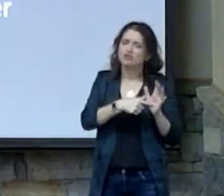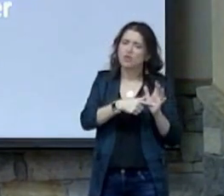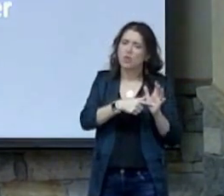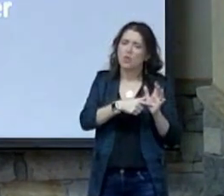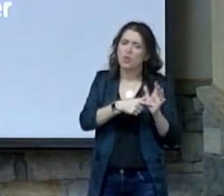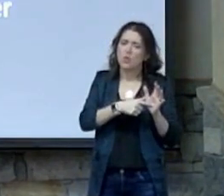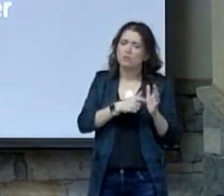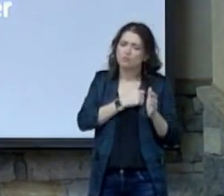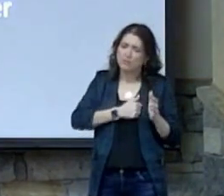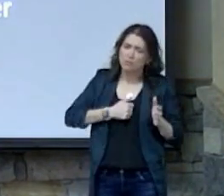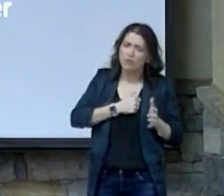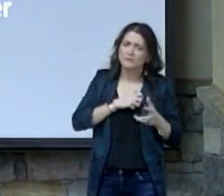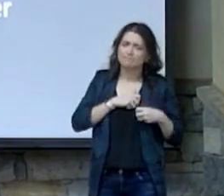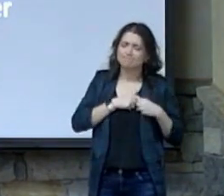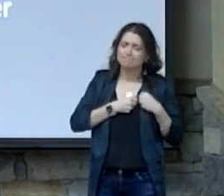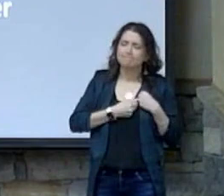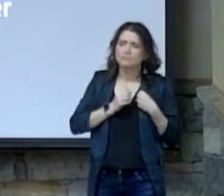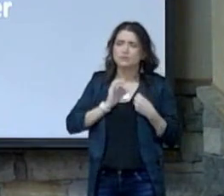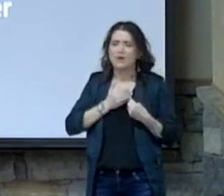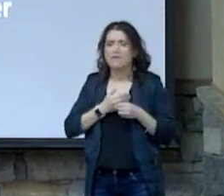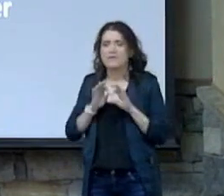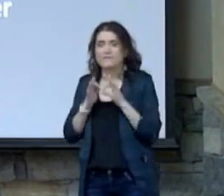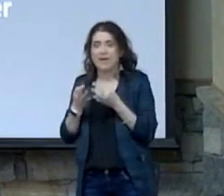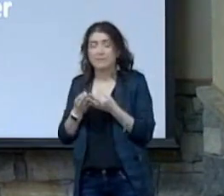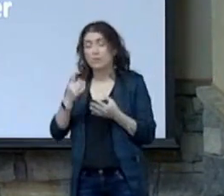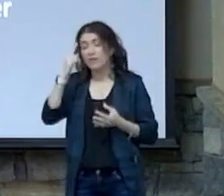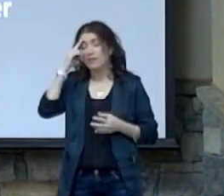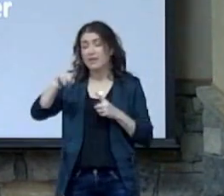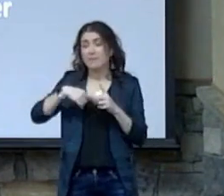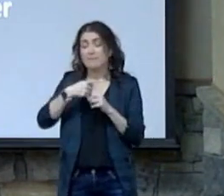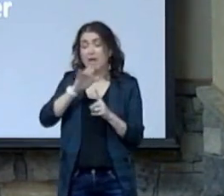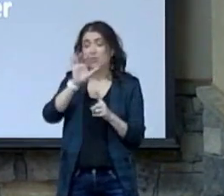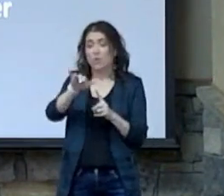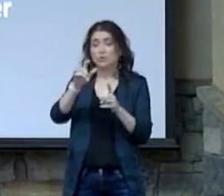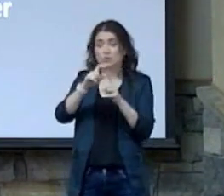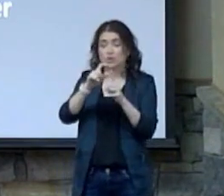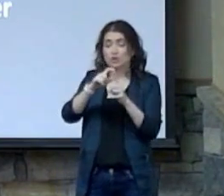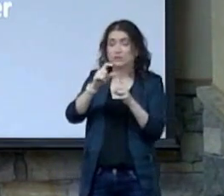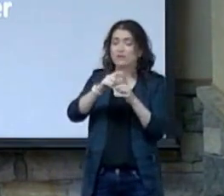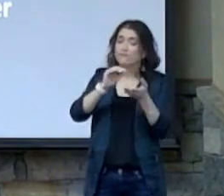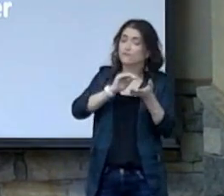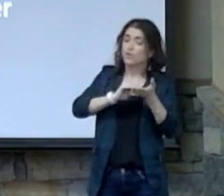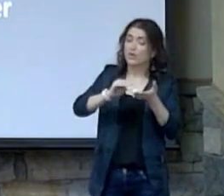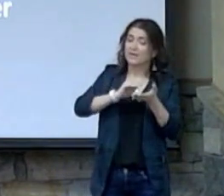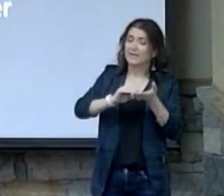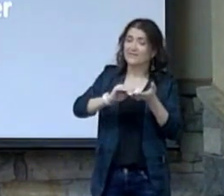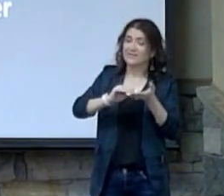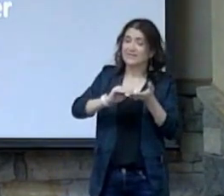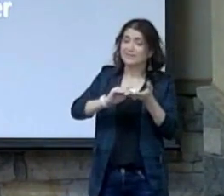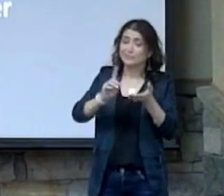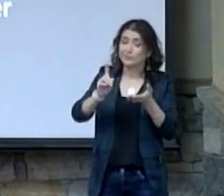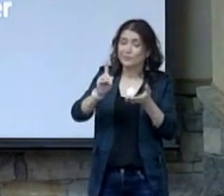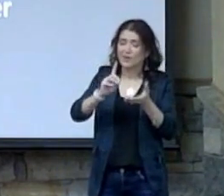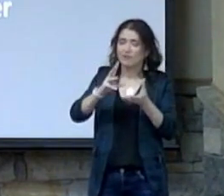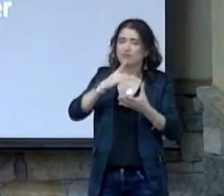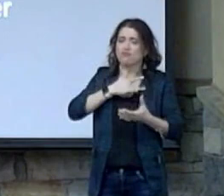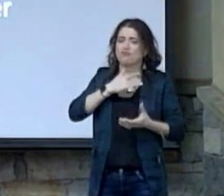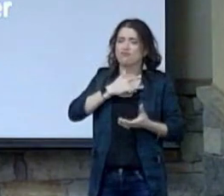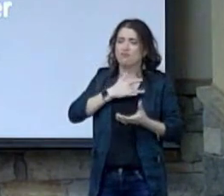our family. You think about those words with me for just a minute. Forgiveness in our hearts has helped us to move